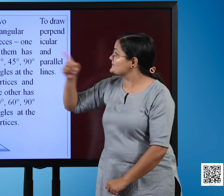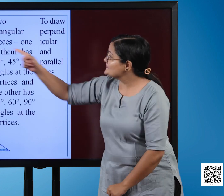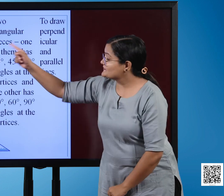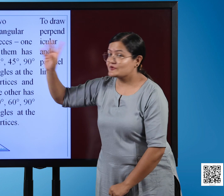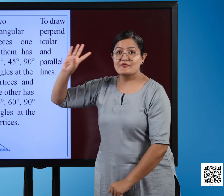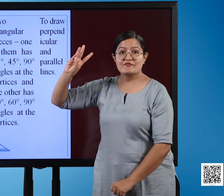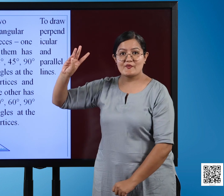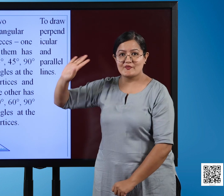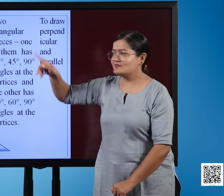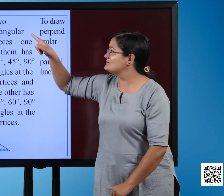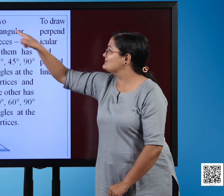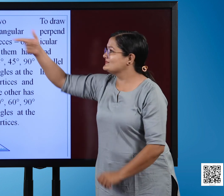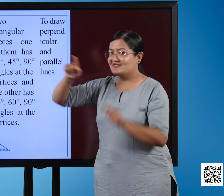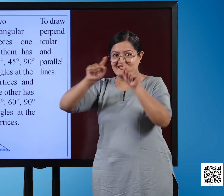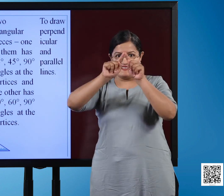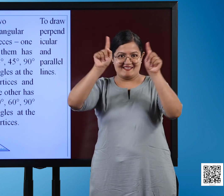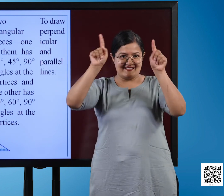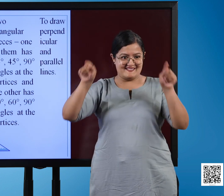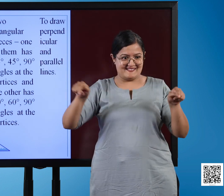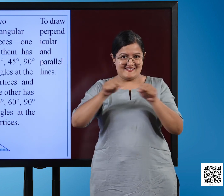Four. Set squares.